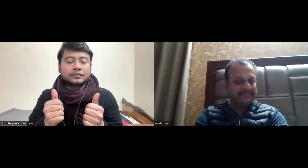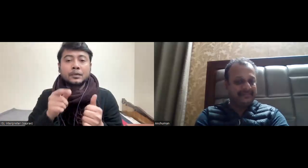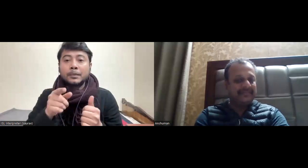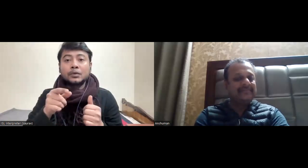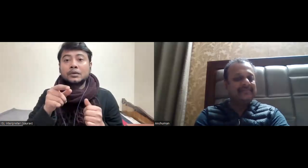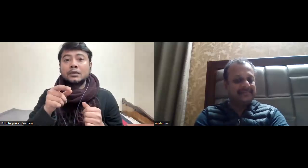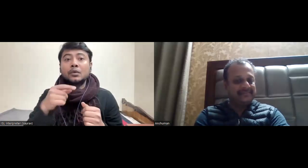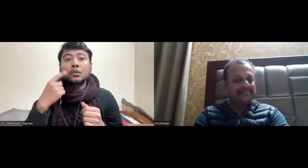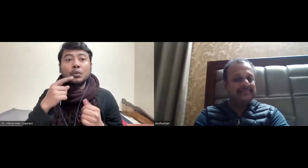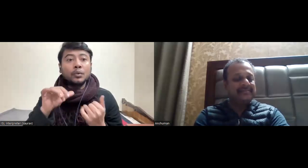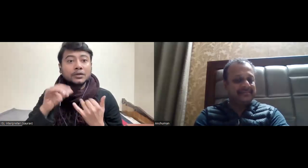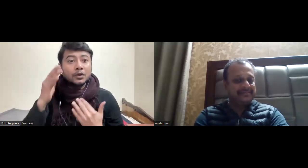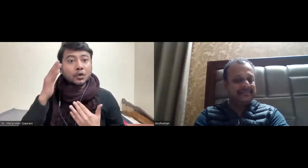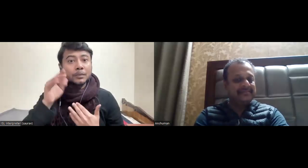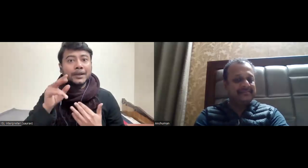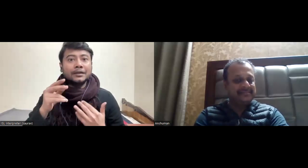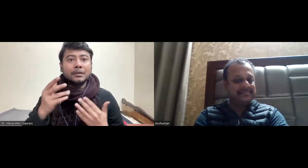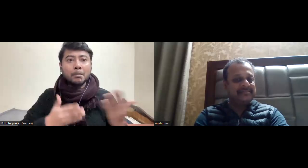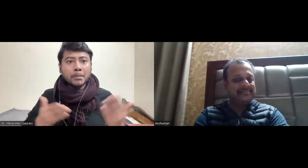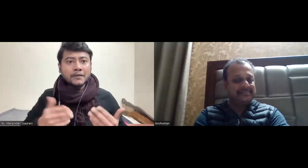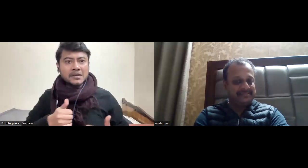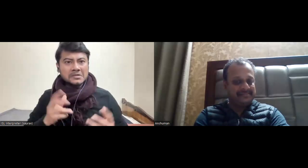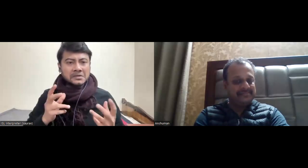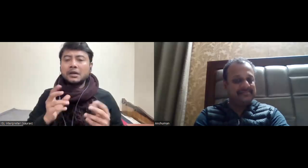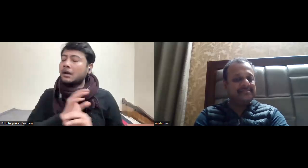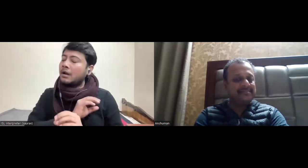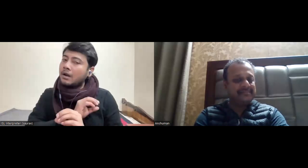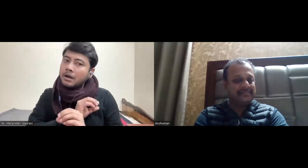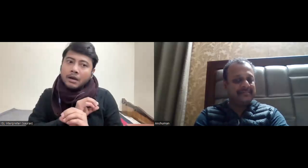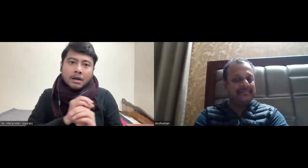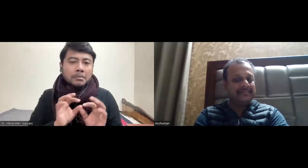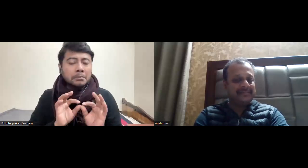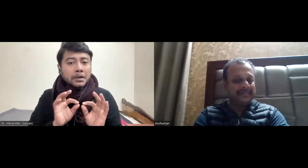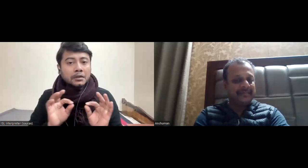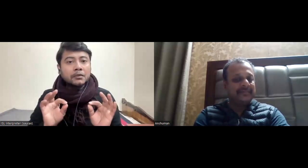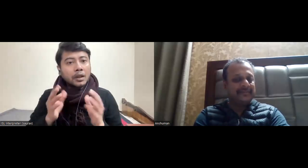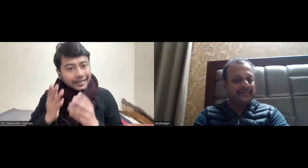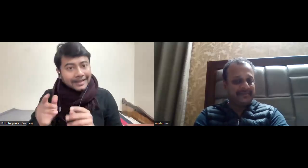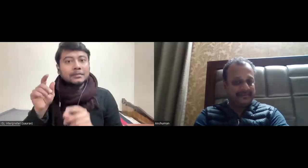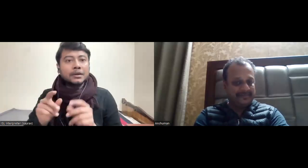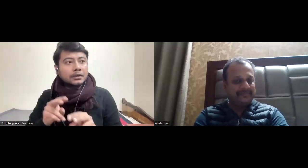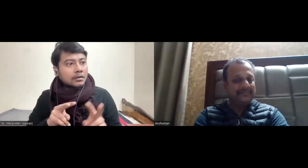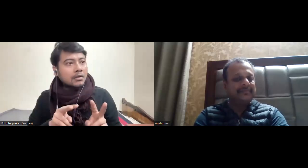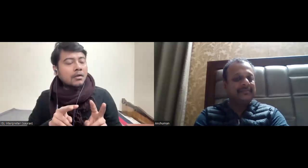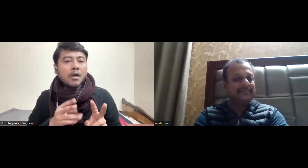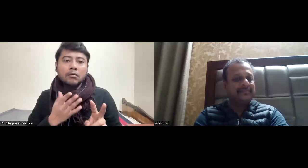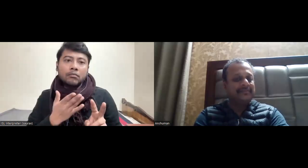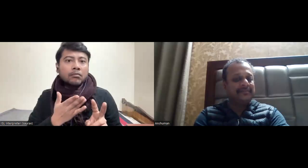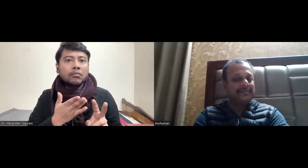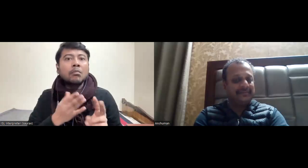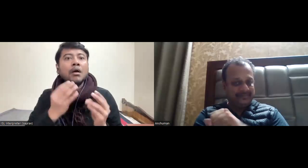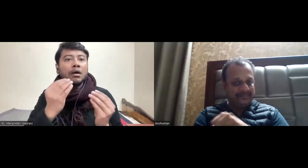behavior. And from our behavior, we set an example. Then we can inspire more people in